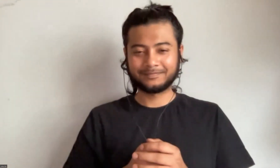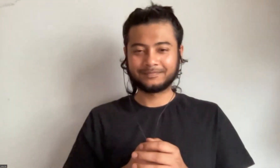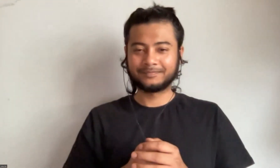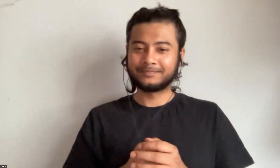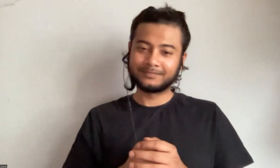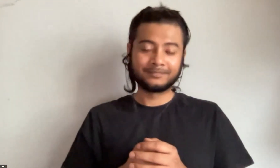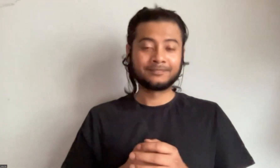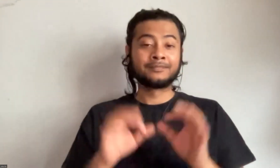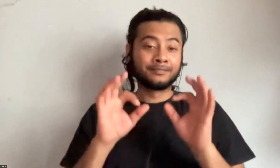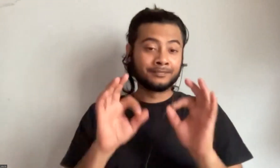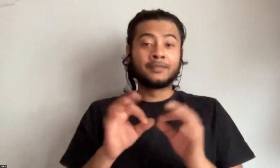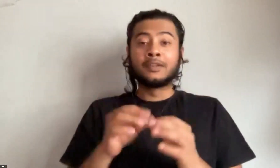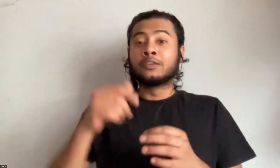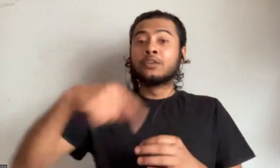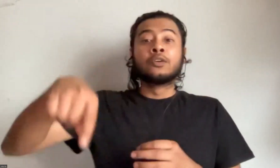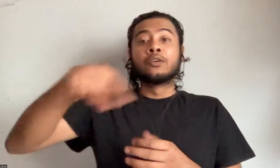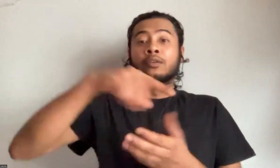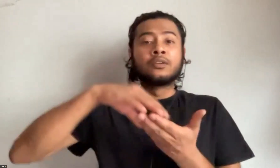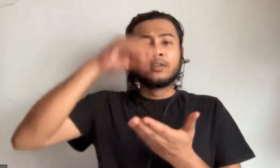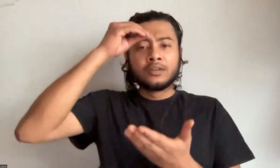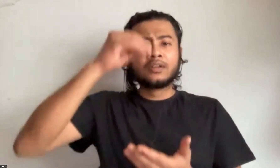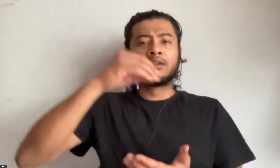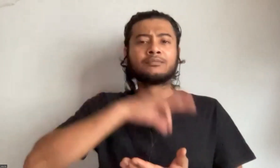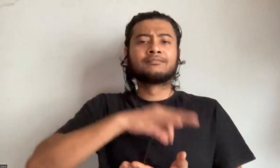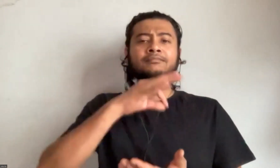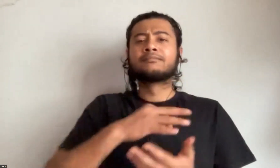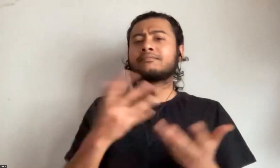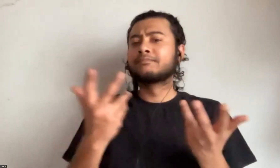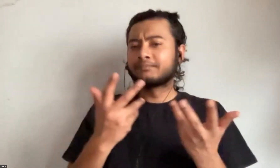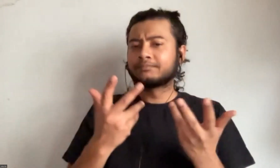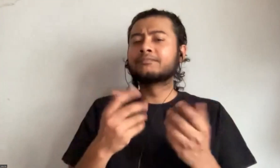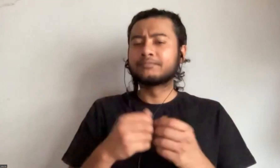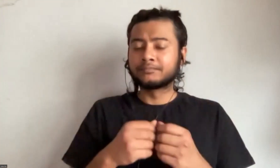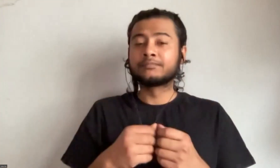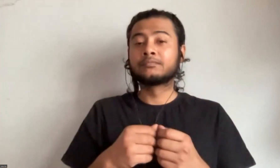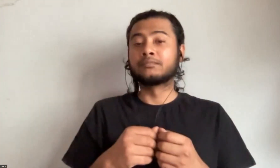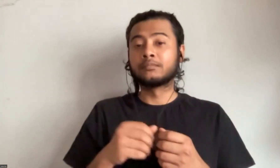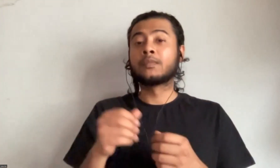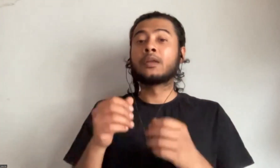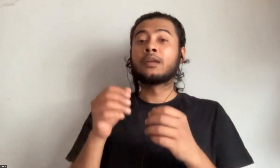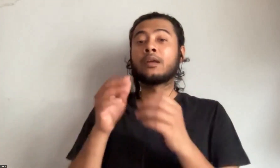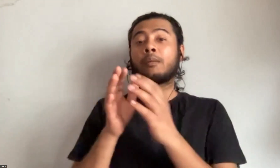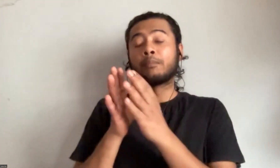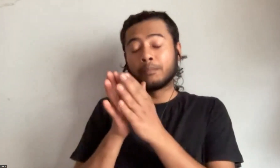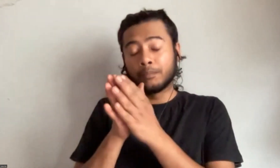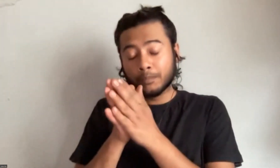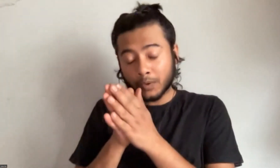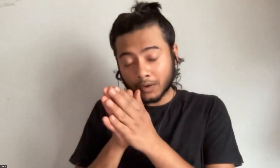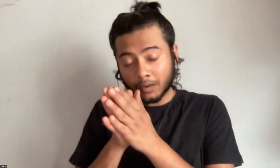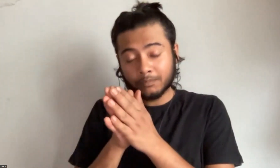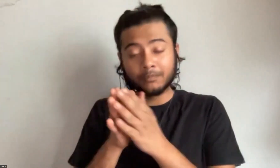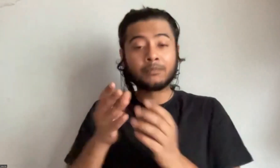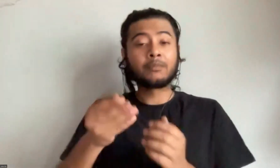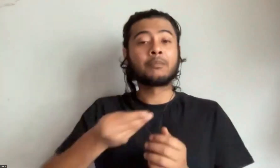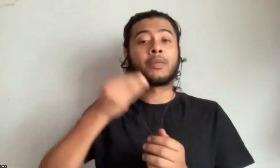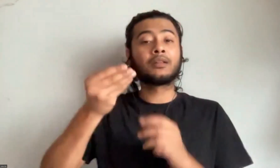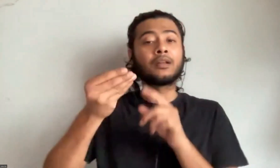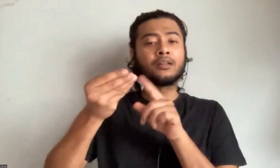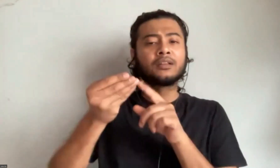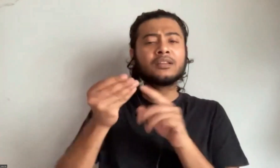understanding the Pranam mantra, because this, especially this session, this week 4, we have put in a lot of focus